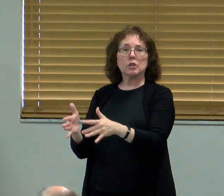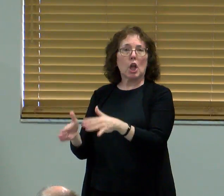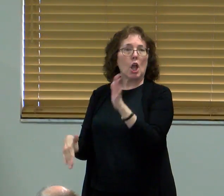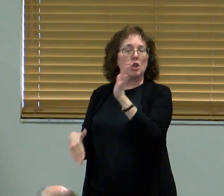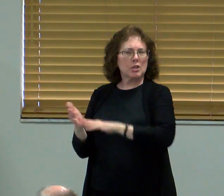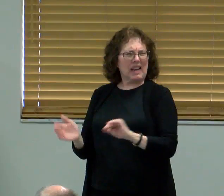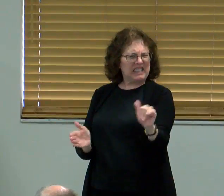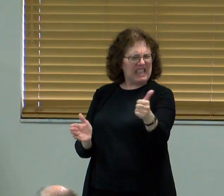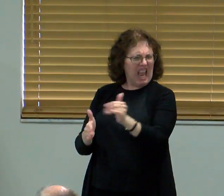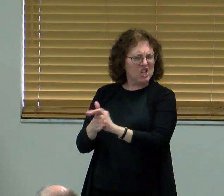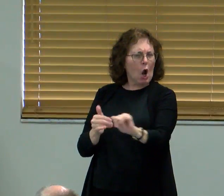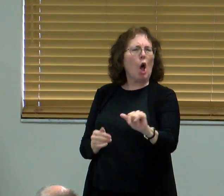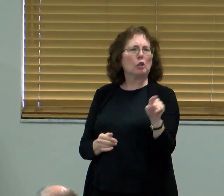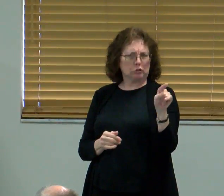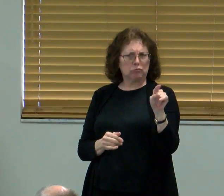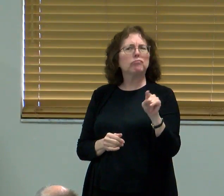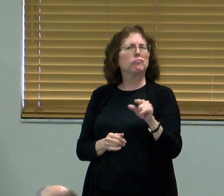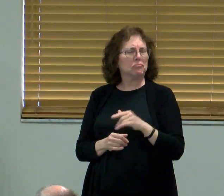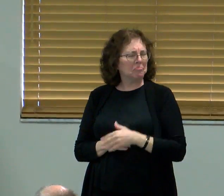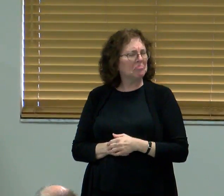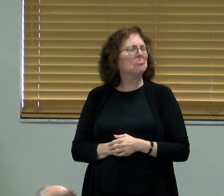bargain at $10.